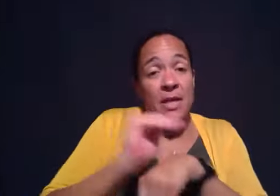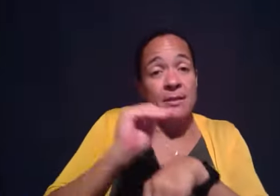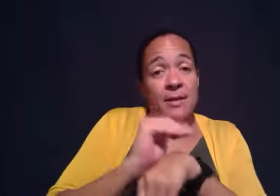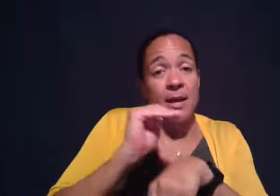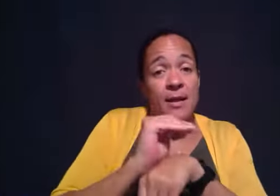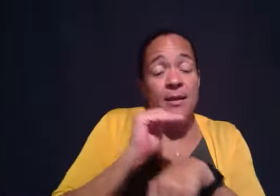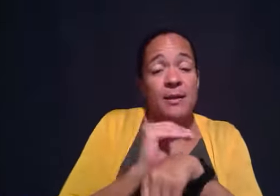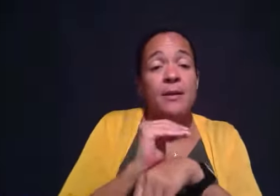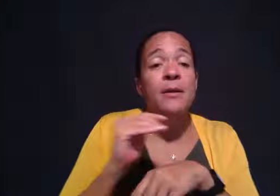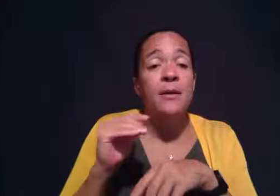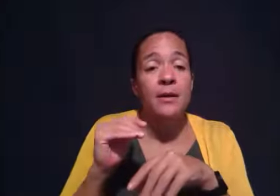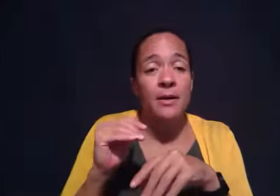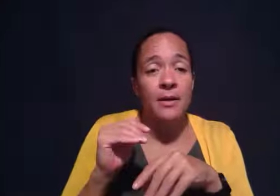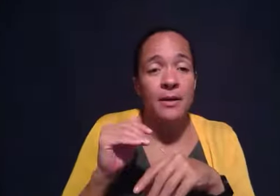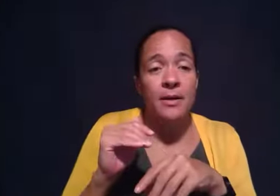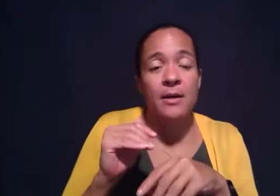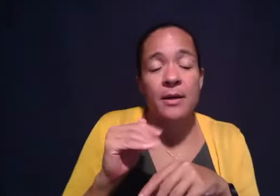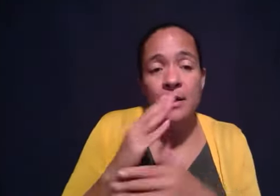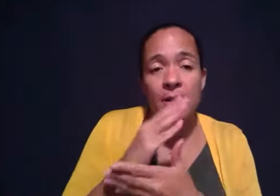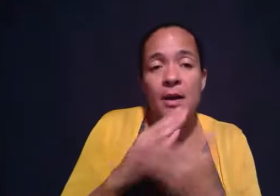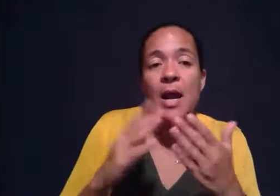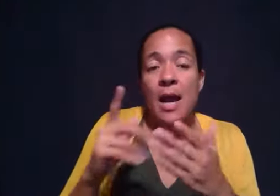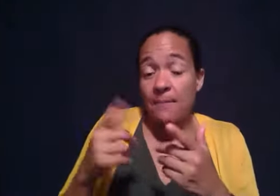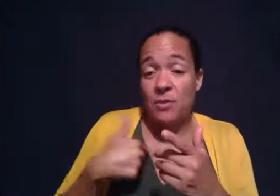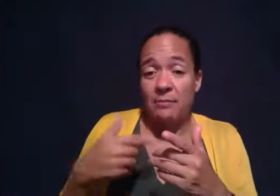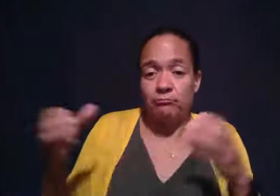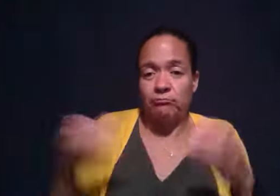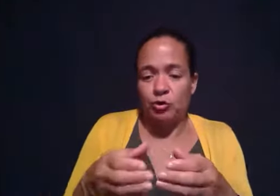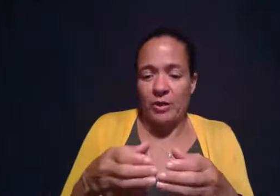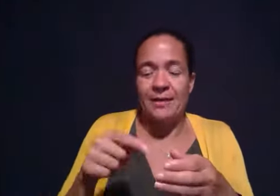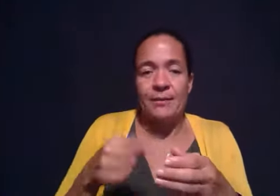drinks in front of me, and at some point I drank them. And I don't remember anything until